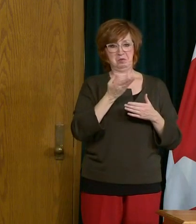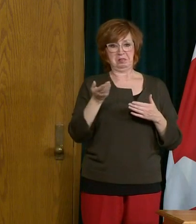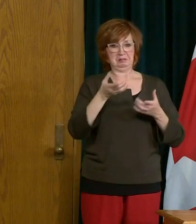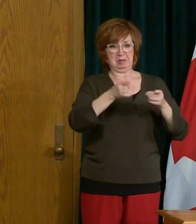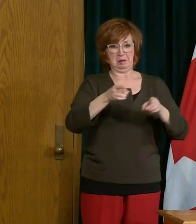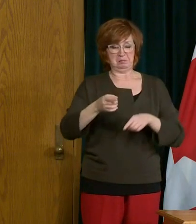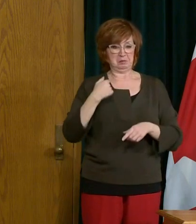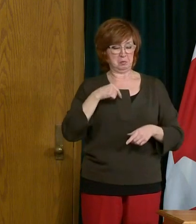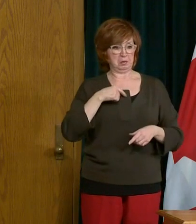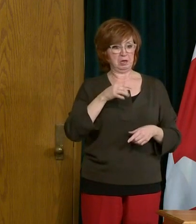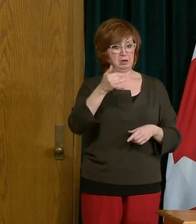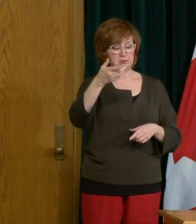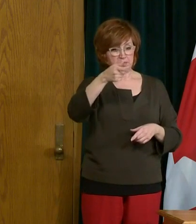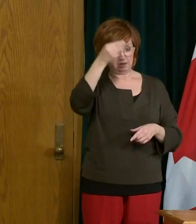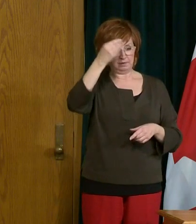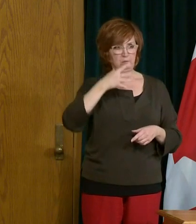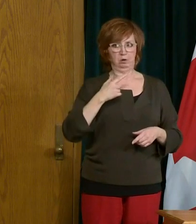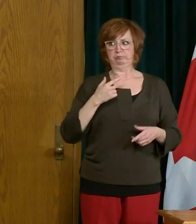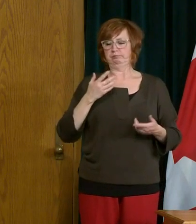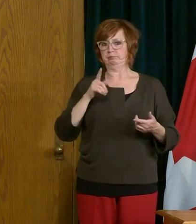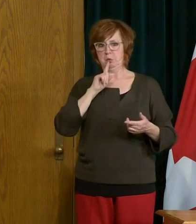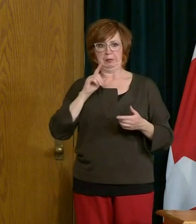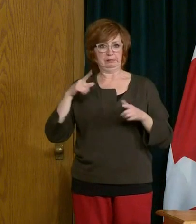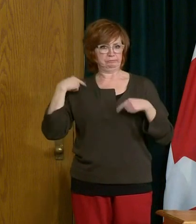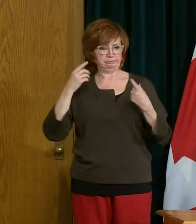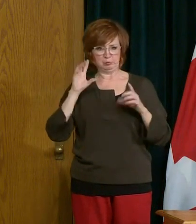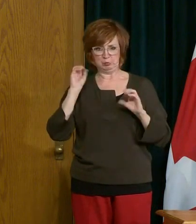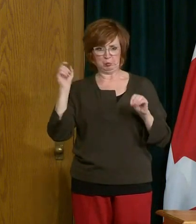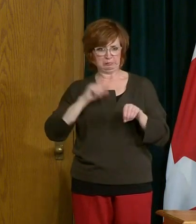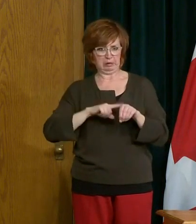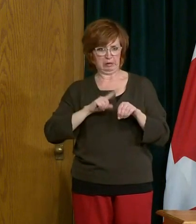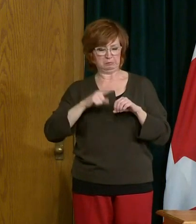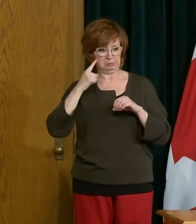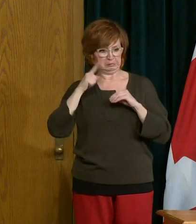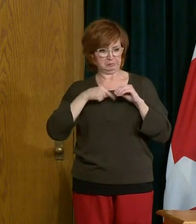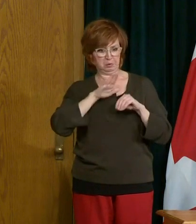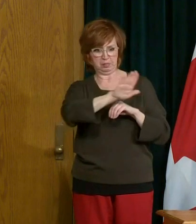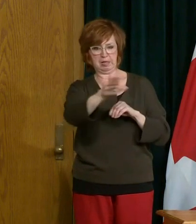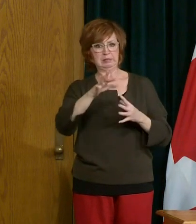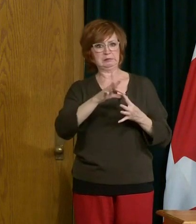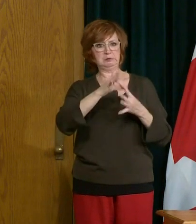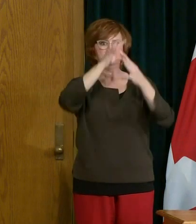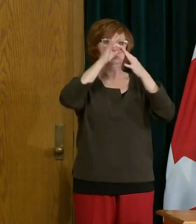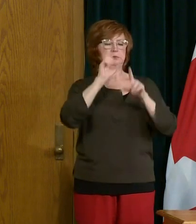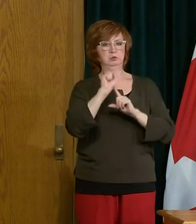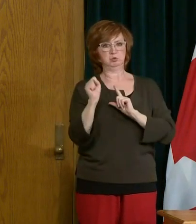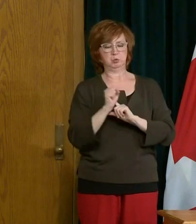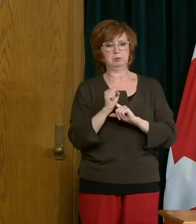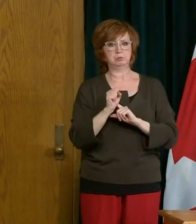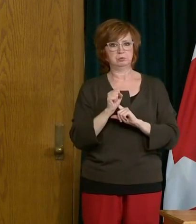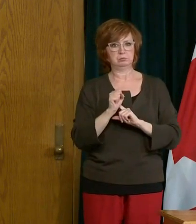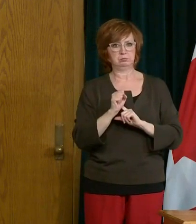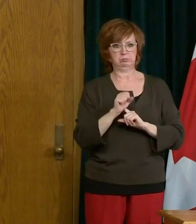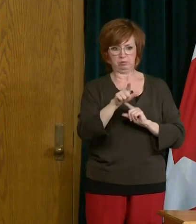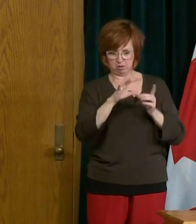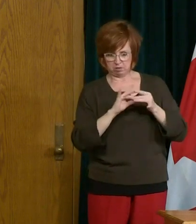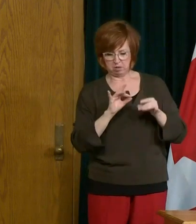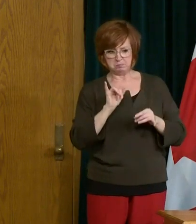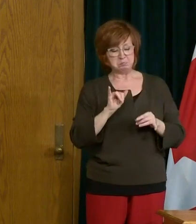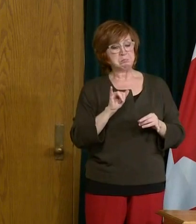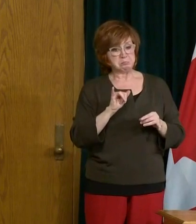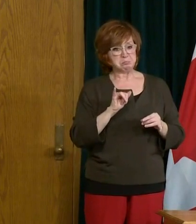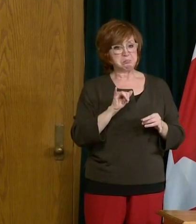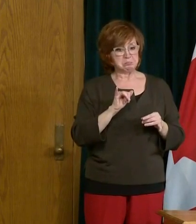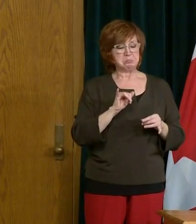have, had time to think about as we've gone through the initial framework of the Reopen Saskatchewan.